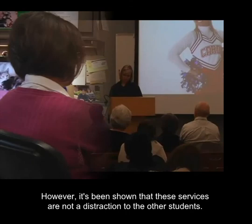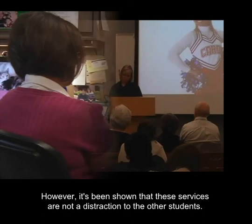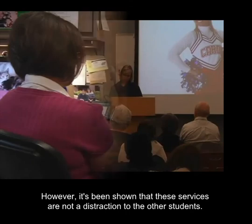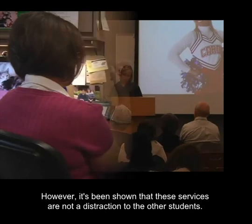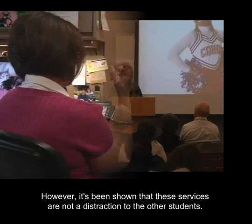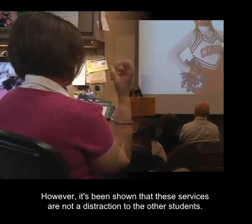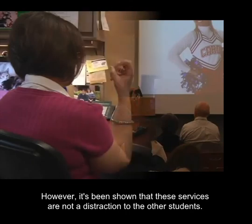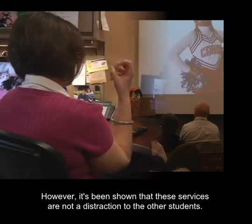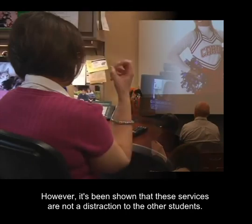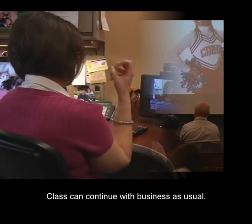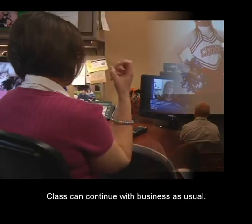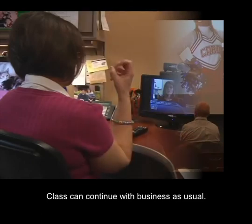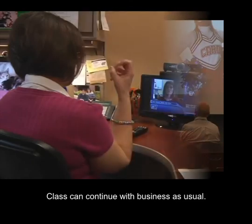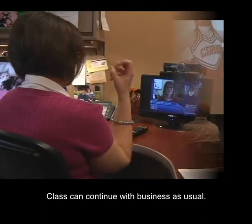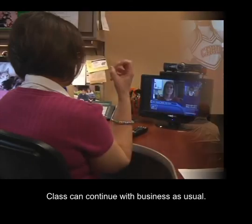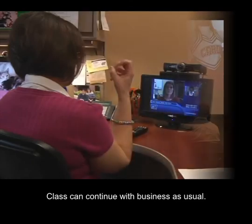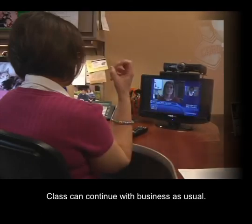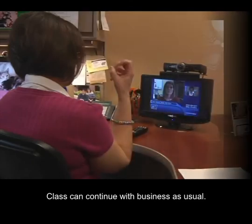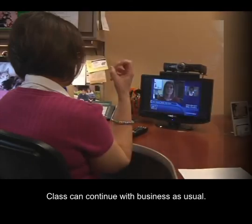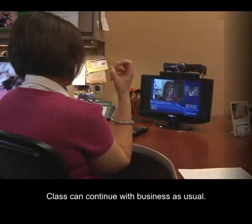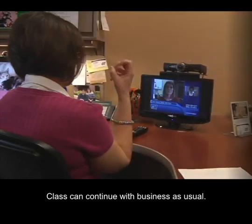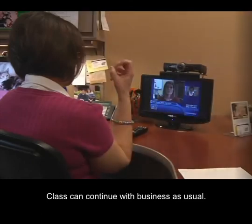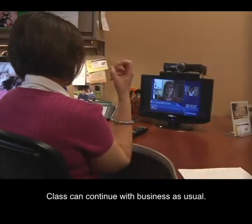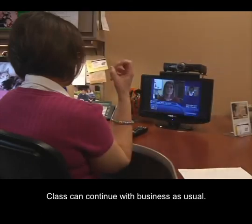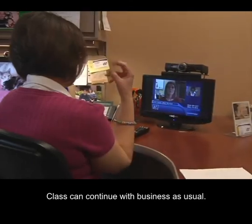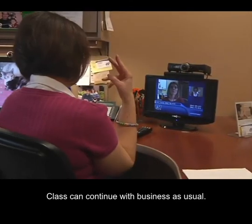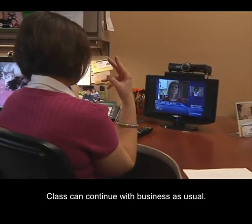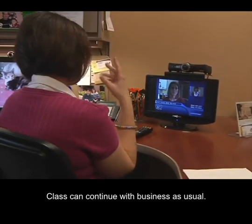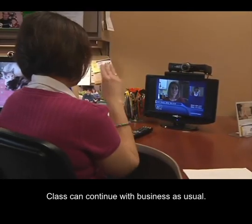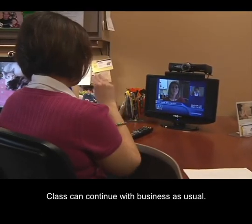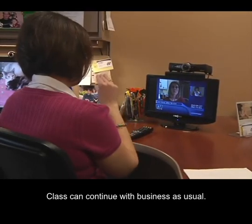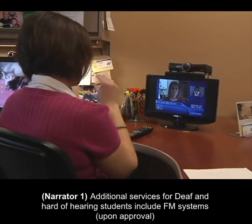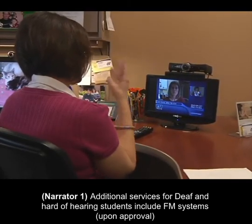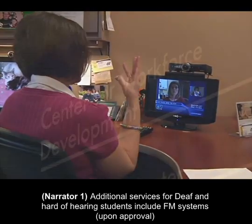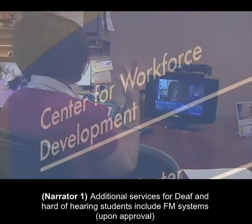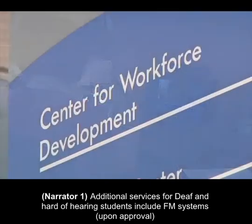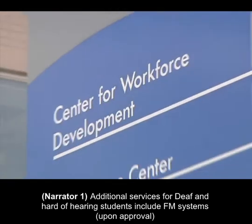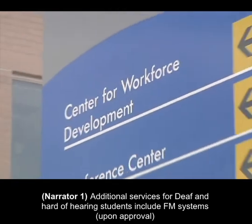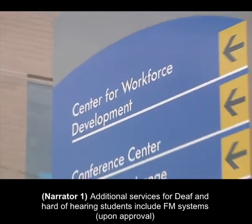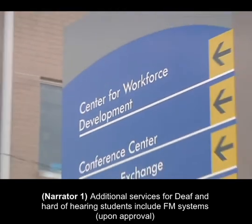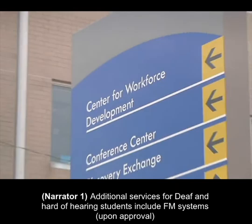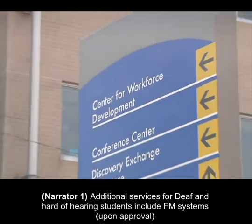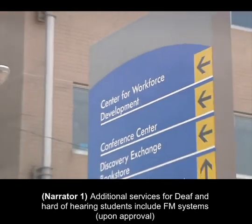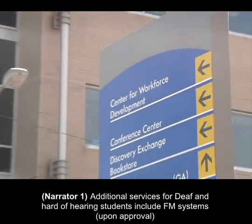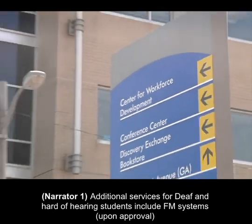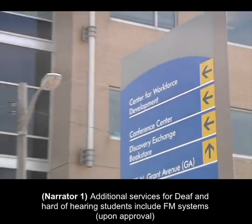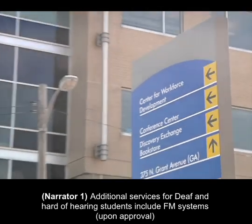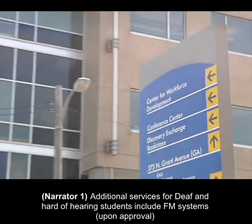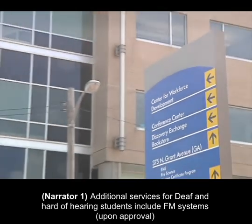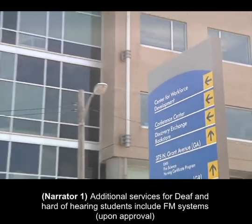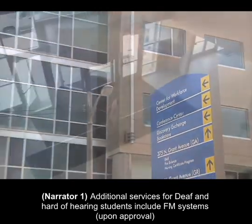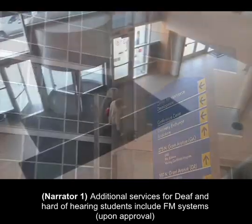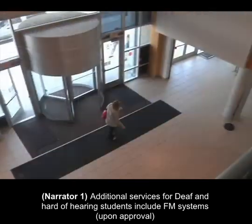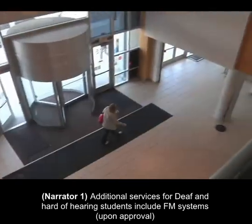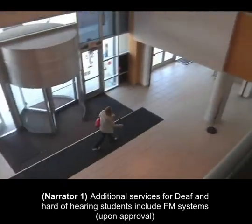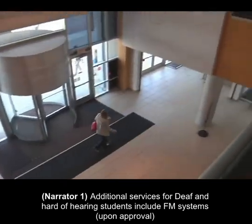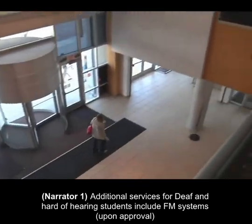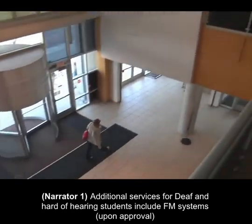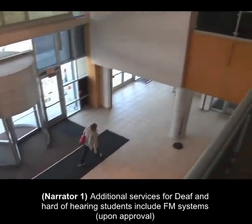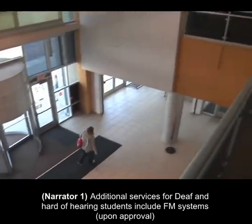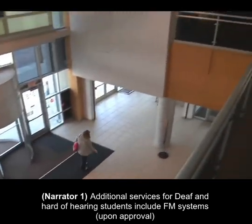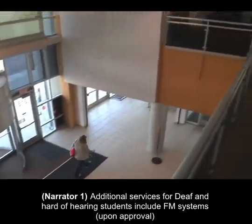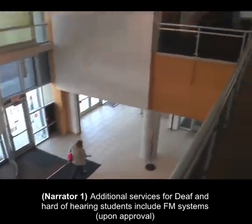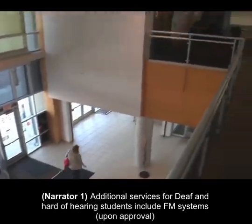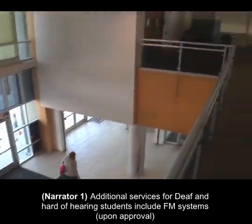to the other students. Class can continue with business as usual. Additional services for deaf and hard of hearing students include